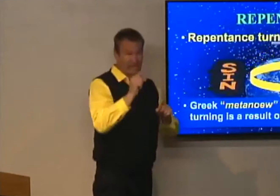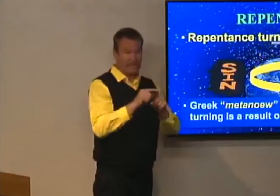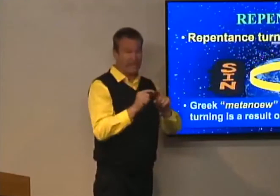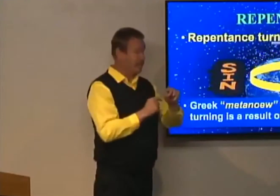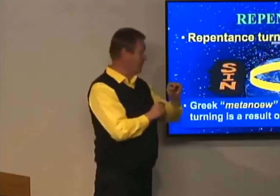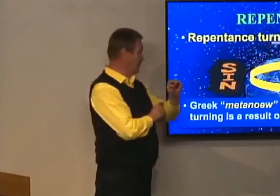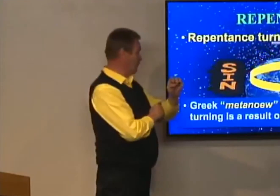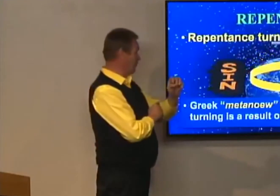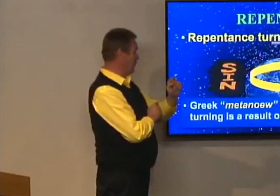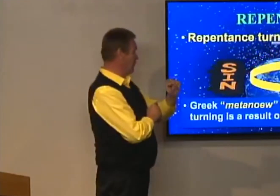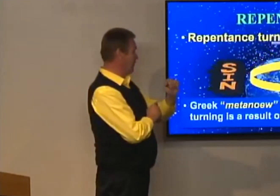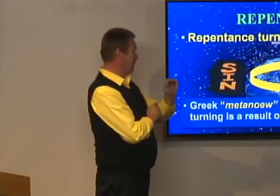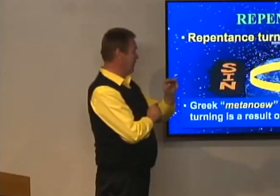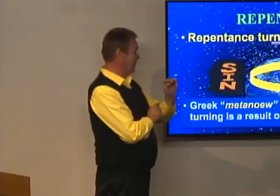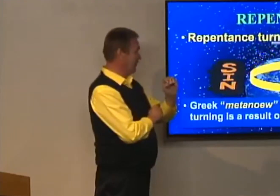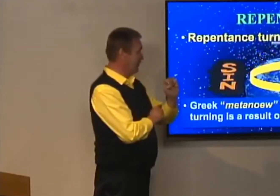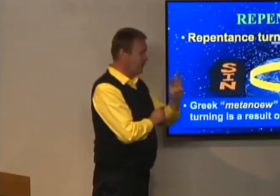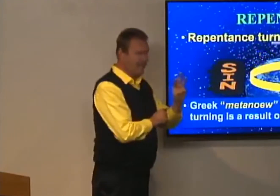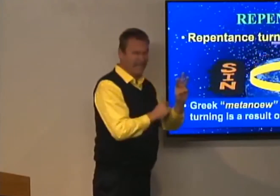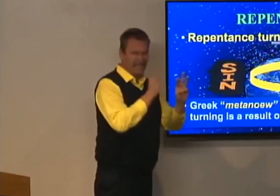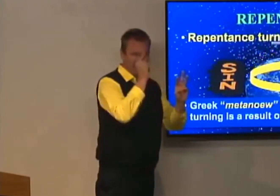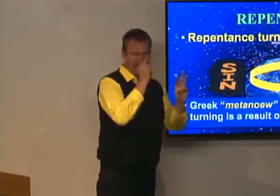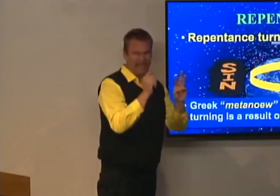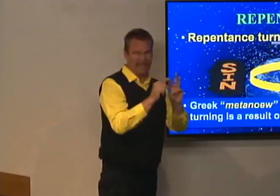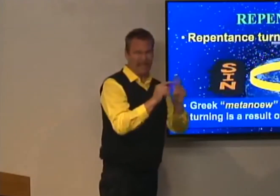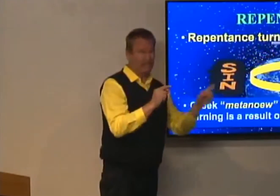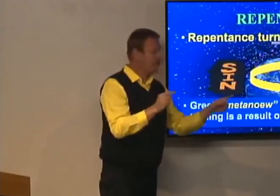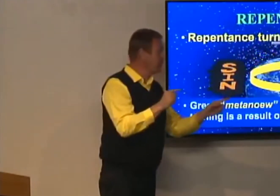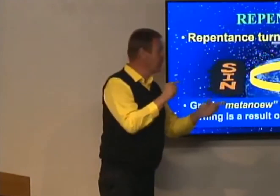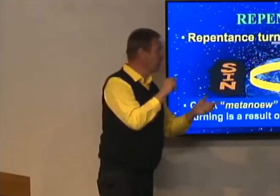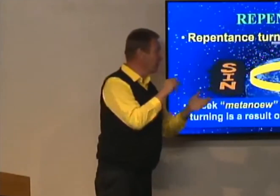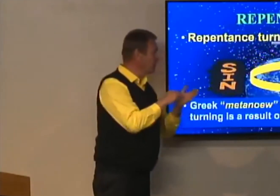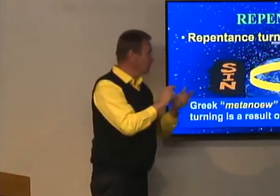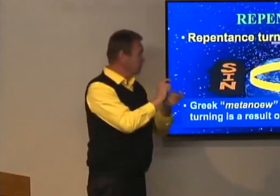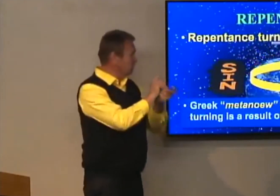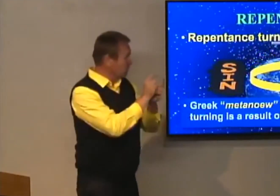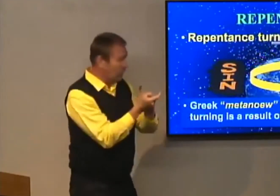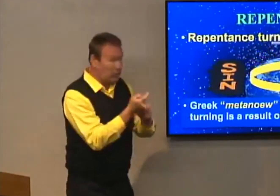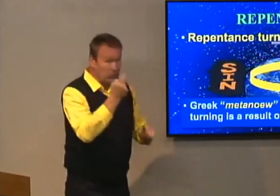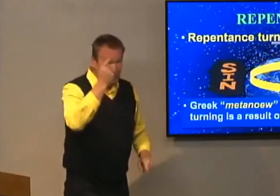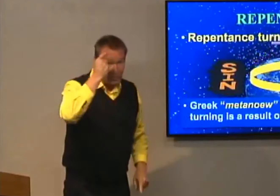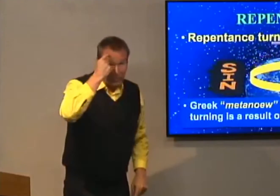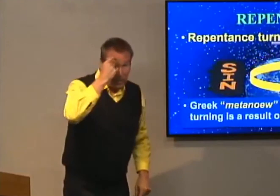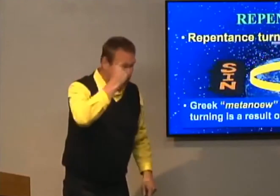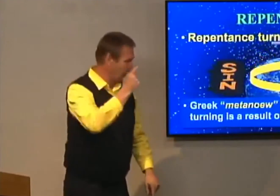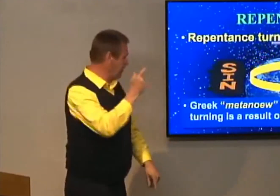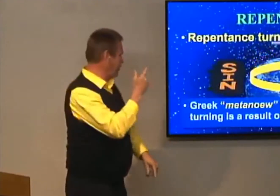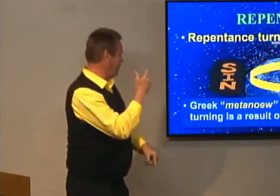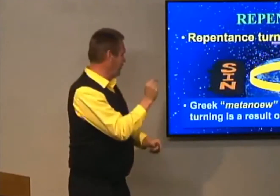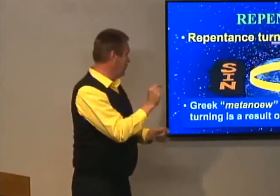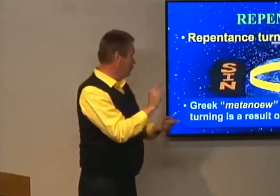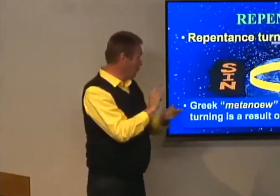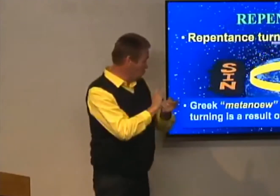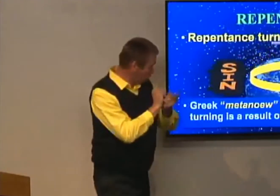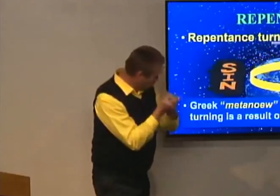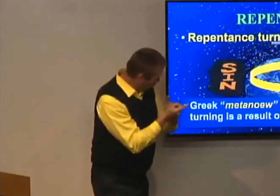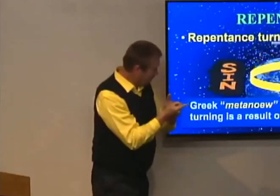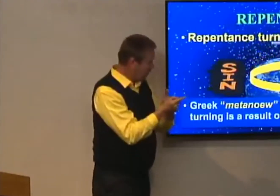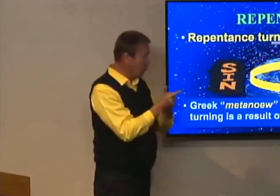In the Greek, the word repentance is metanoeu. It means a change of mind. The